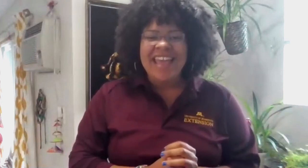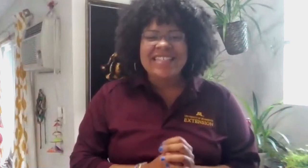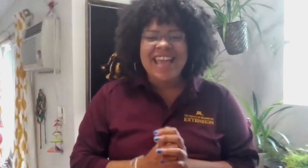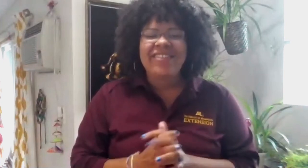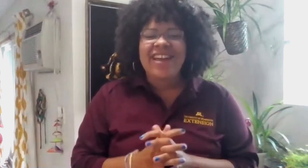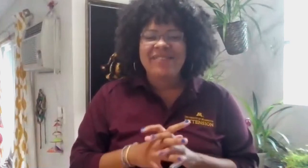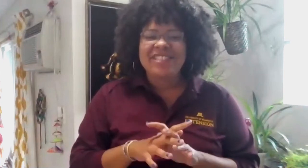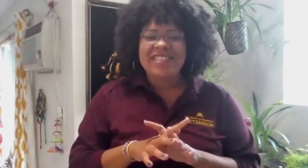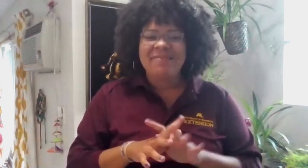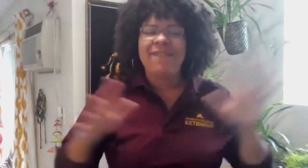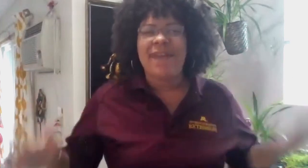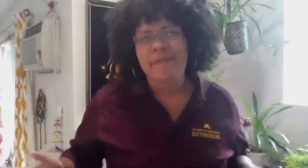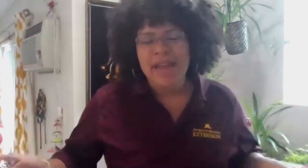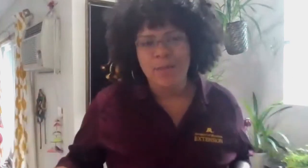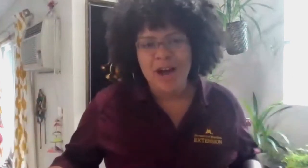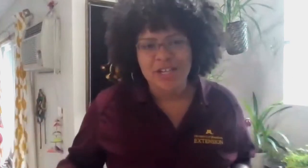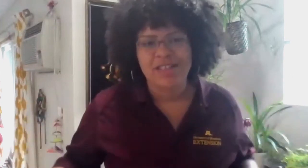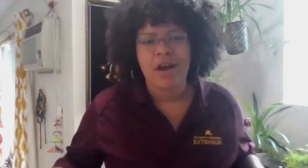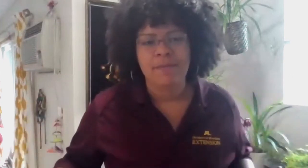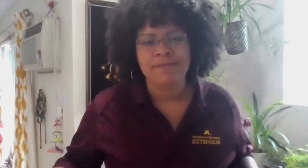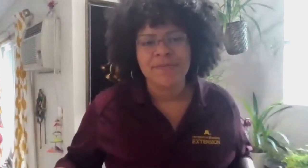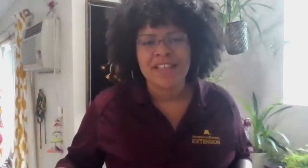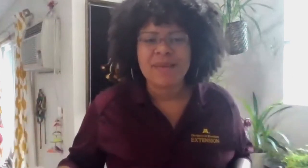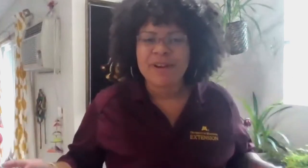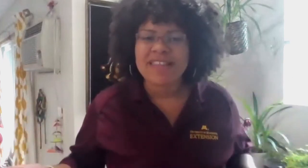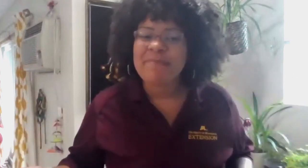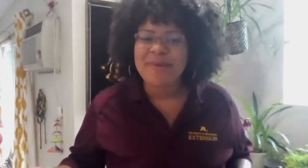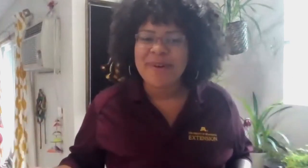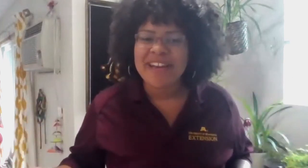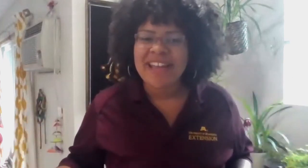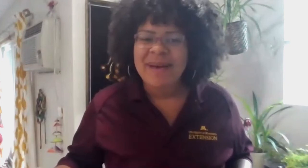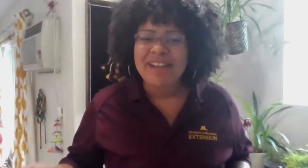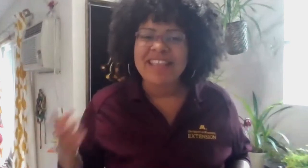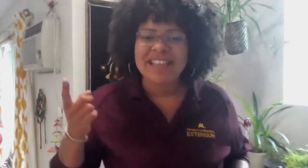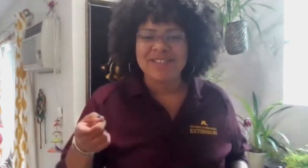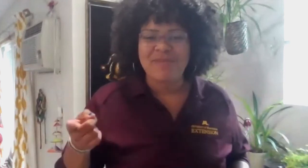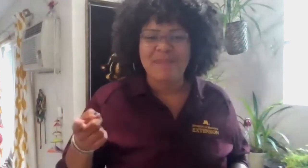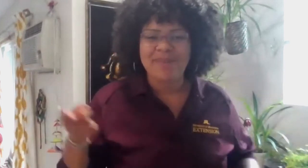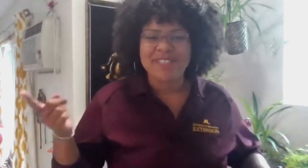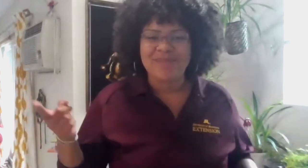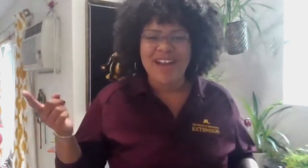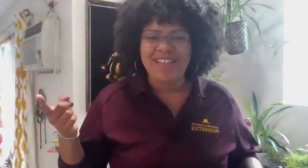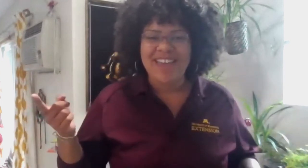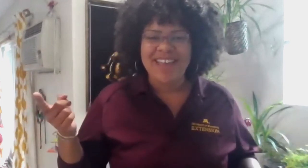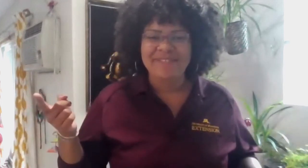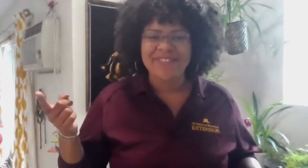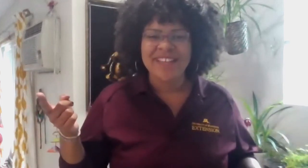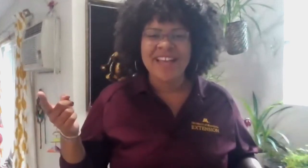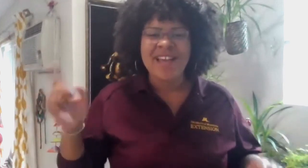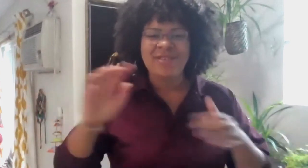And together, I think we should sing my favorite hand washing song. It's a pretty simple one, but it's easy to remember, which is why I like it. You